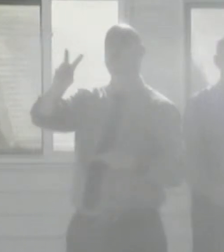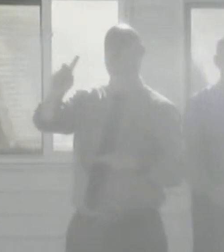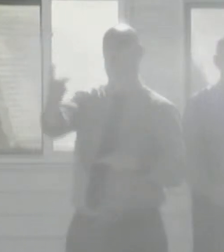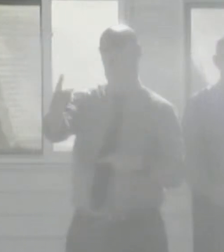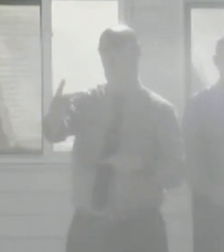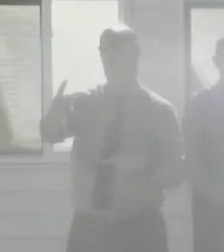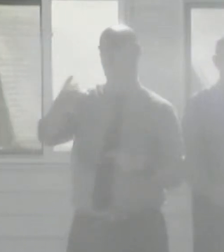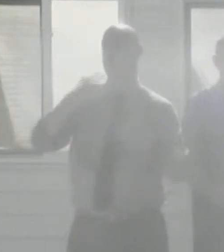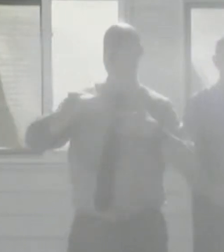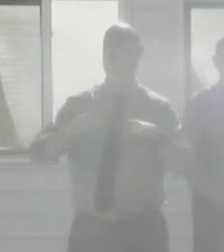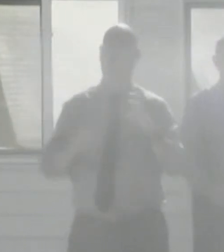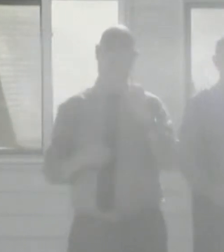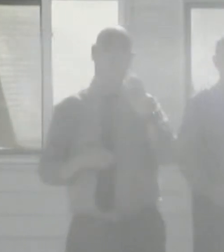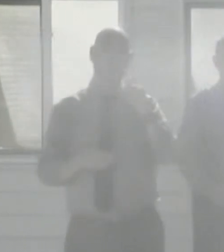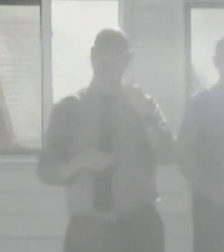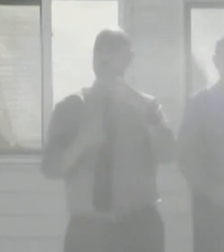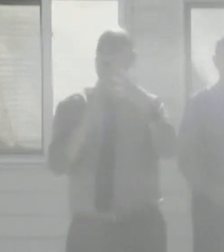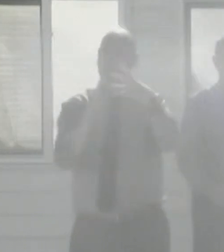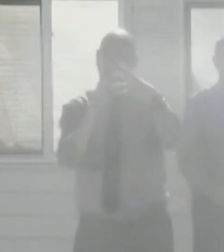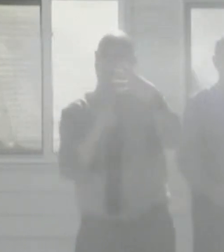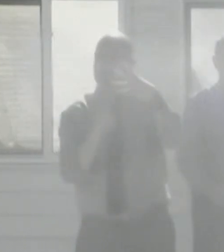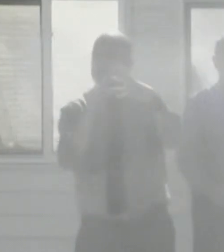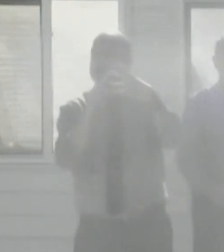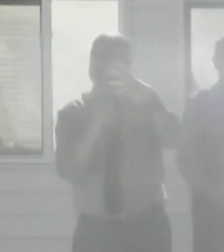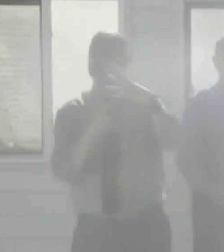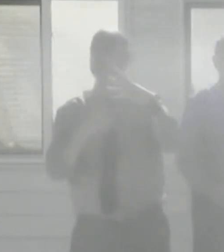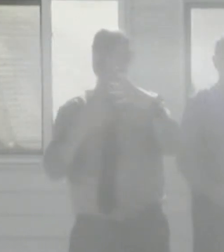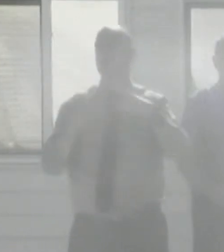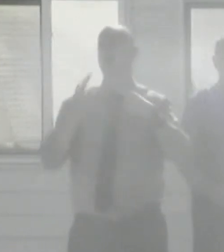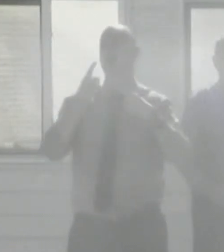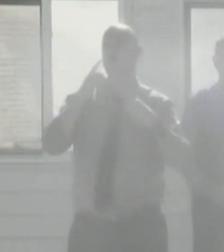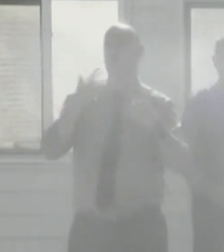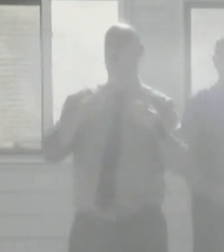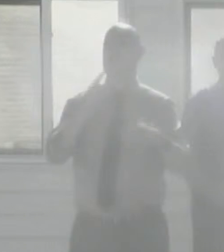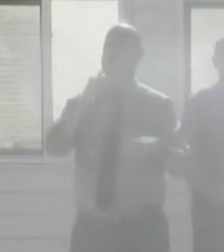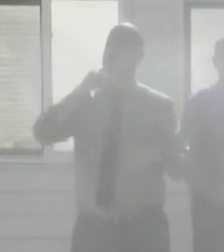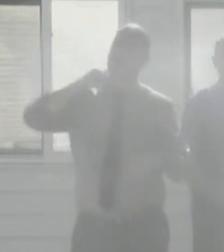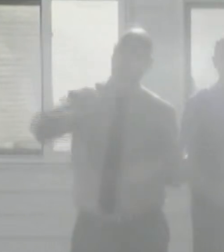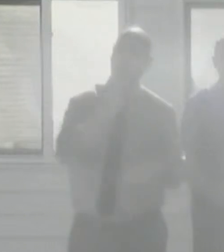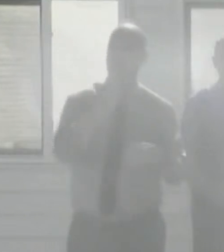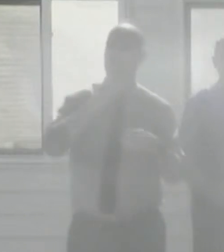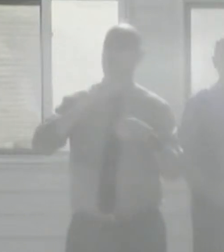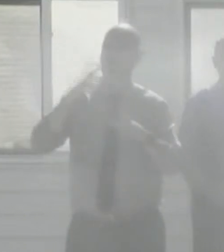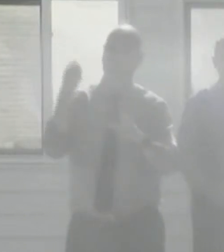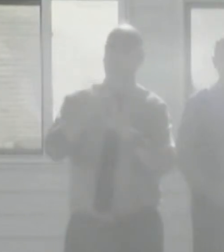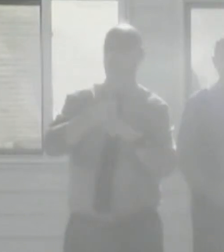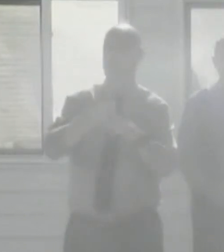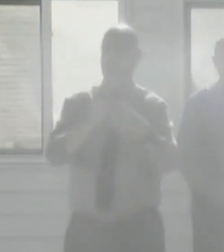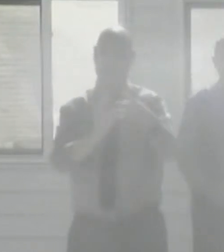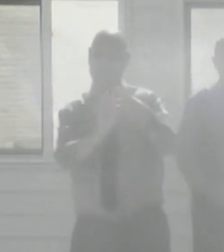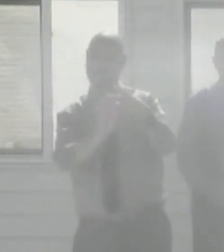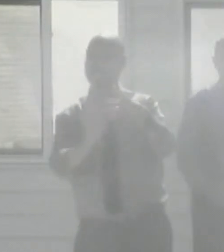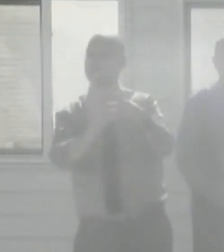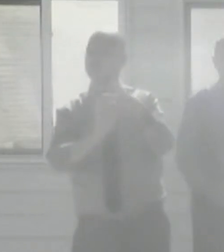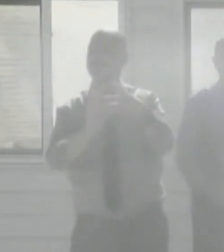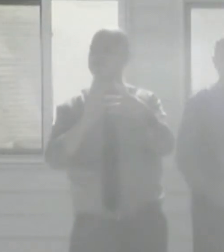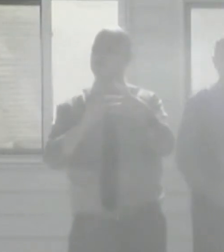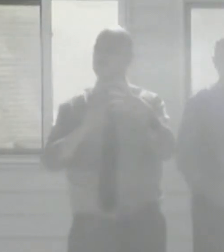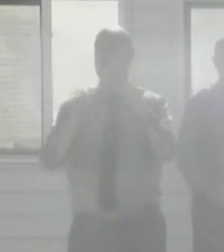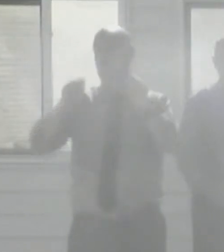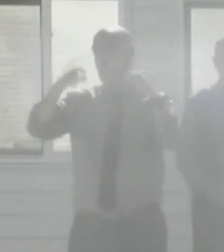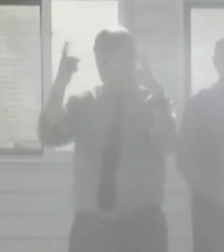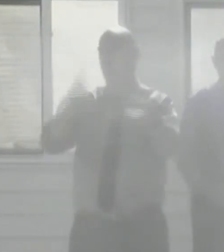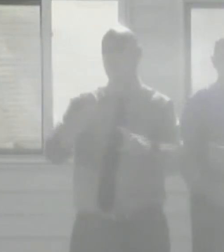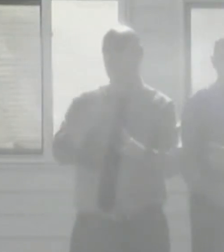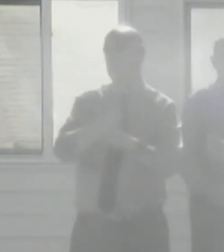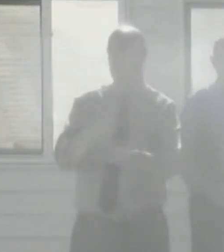October, you're less likely to have a major hurricane. But the reality is that there is some weather,